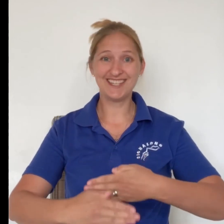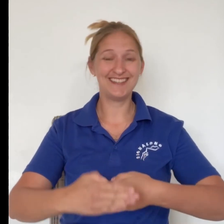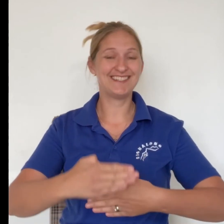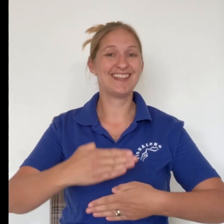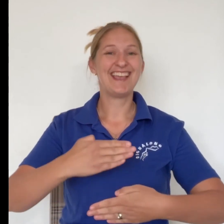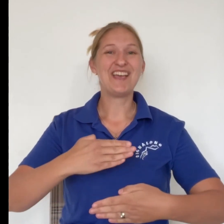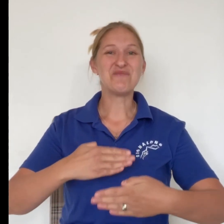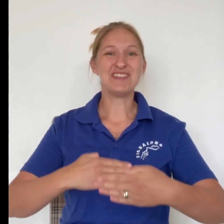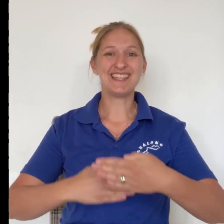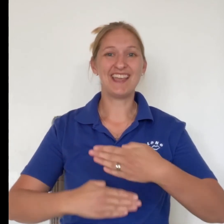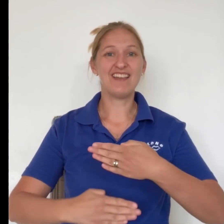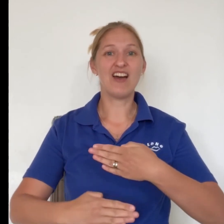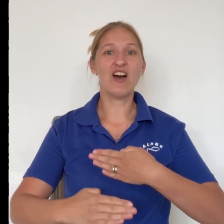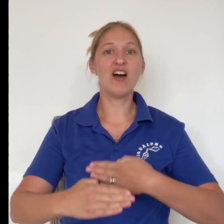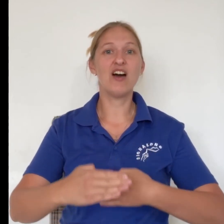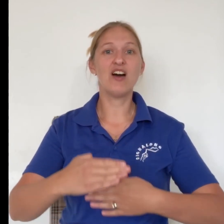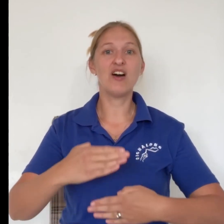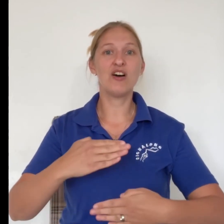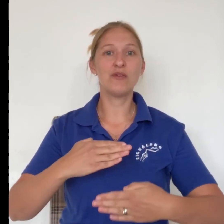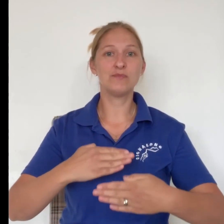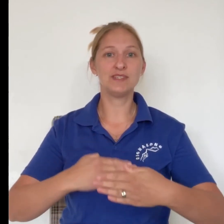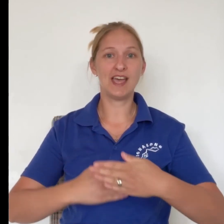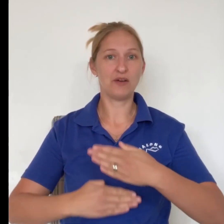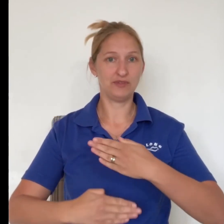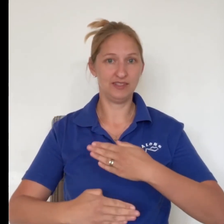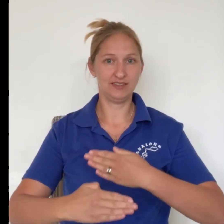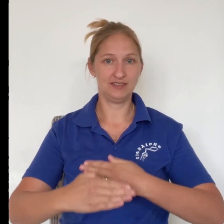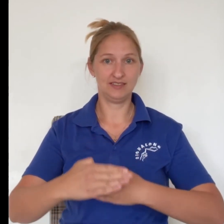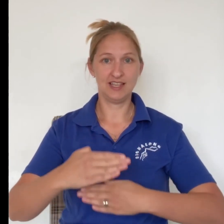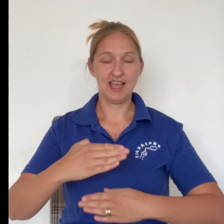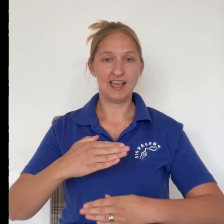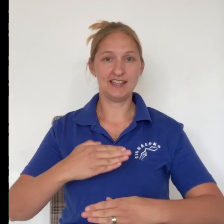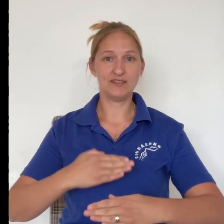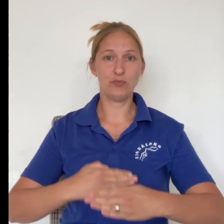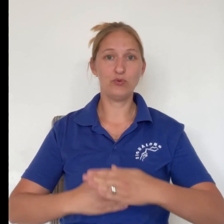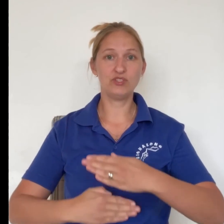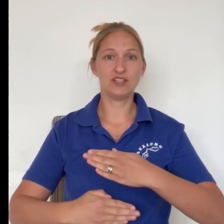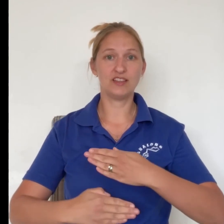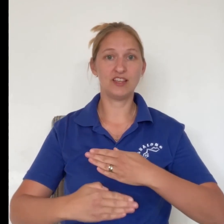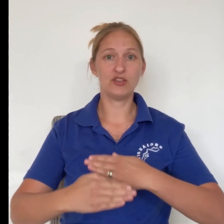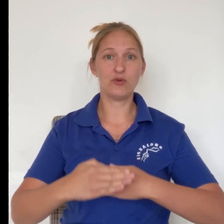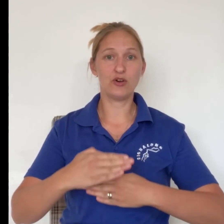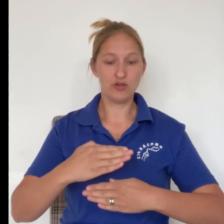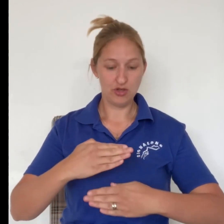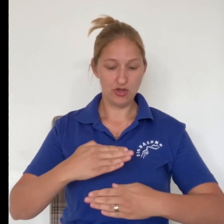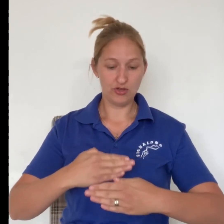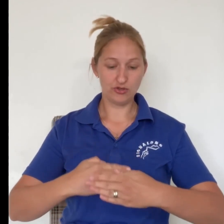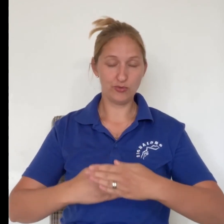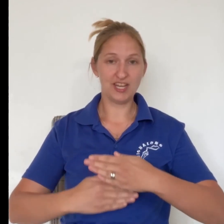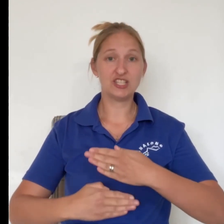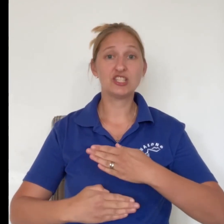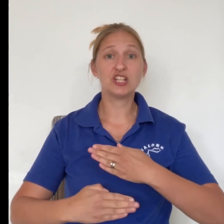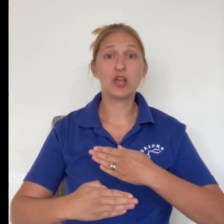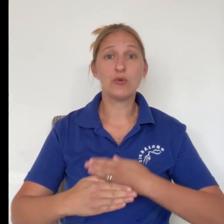overexcited, we say calm down. And it's important that you are doing it